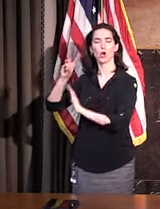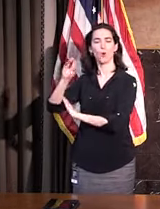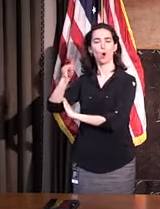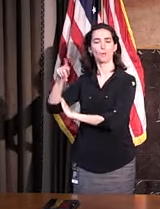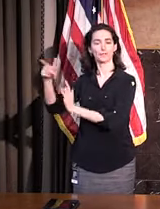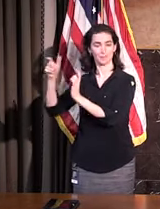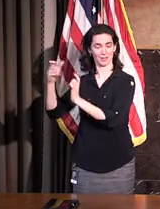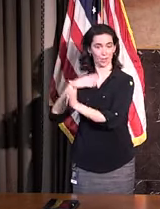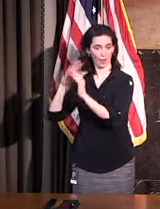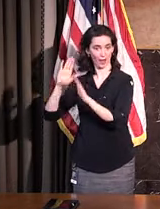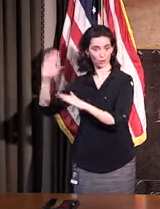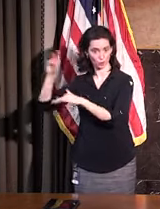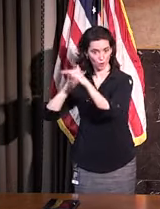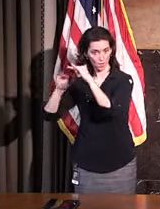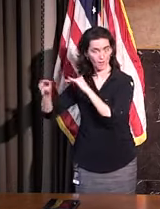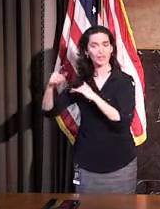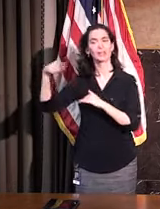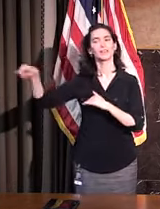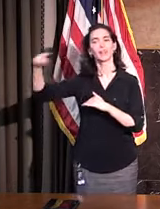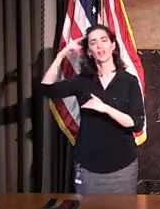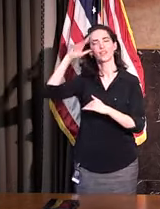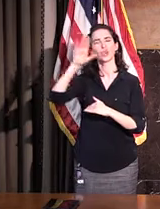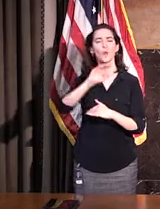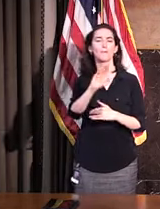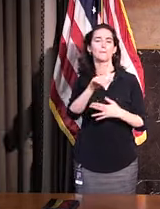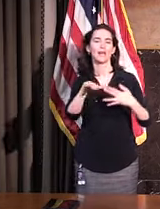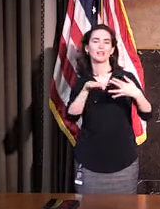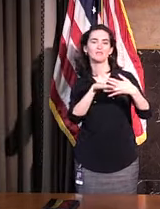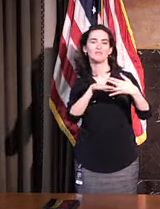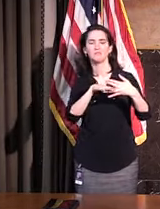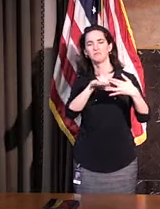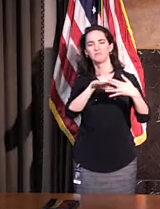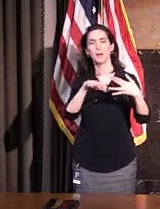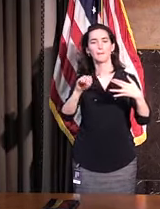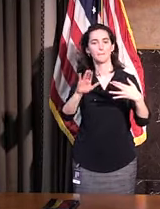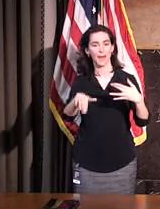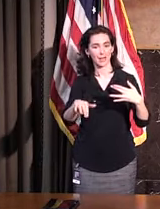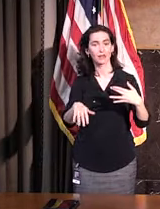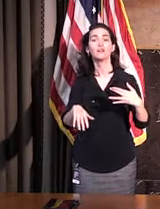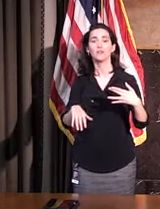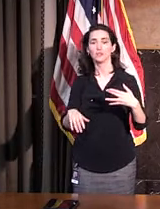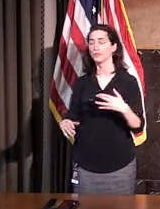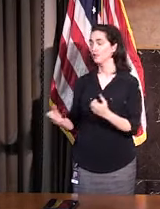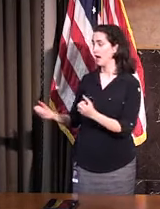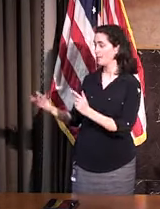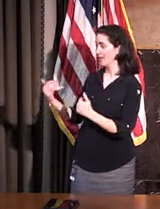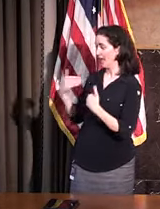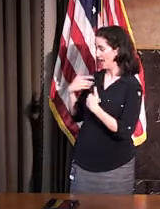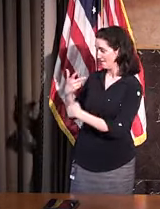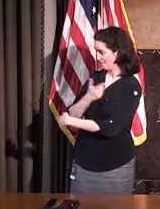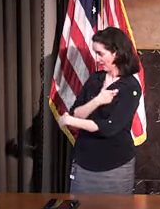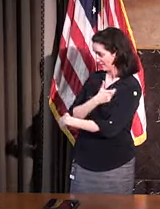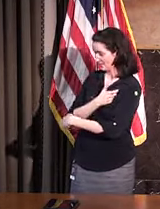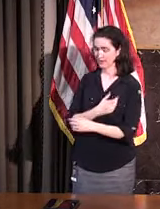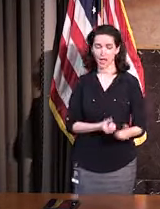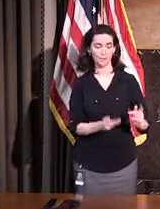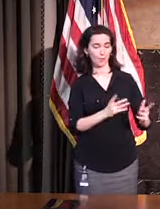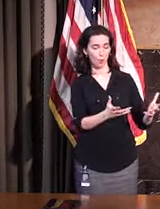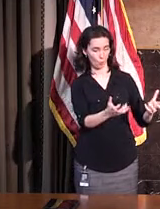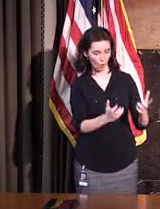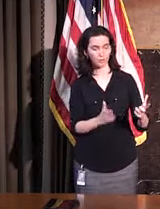projected is sometime in the middle of May, they think supply and demand will meet head-to-head, meaning that they phrase it that